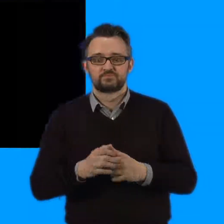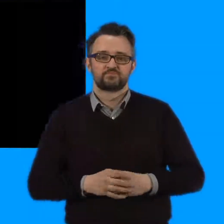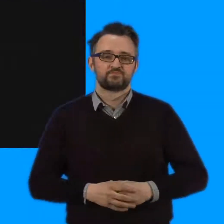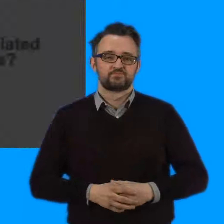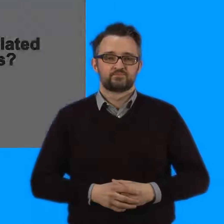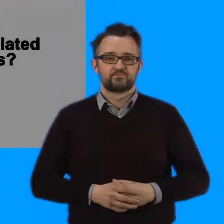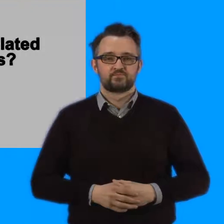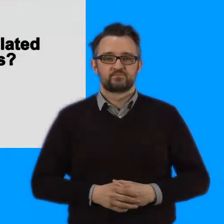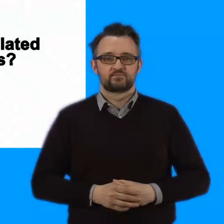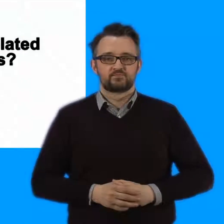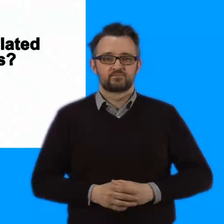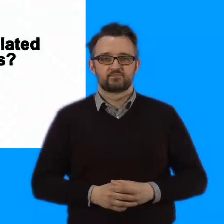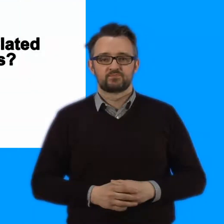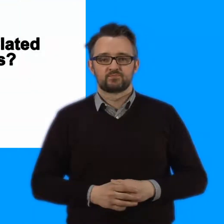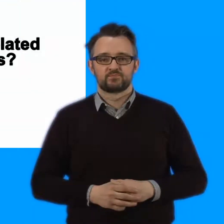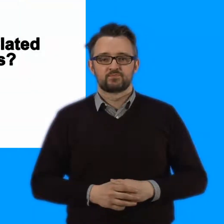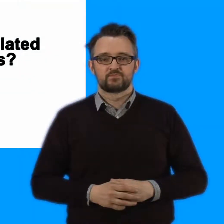issue.